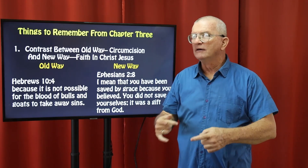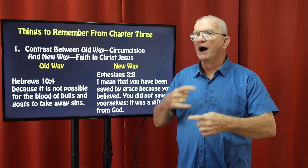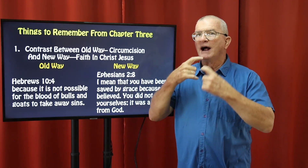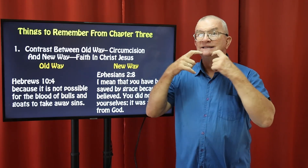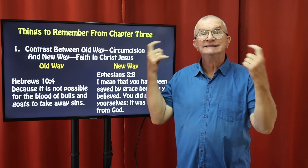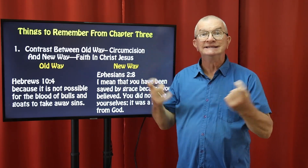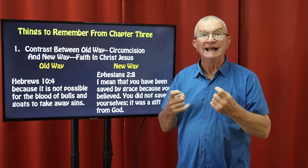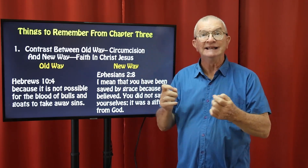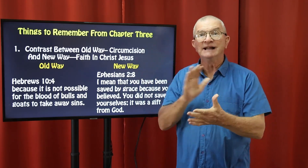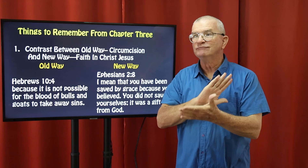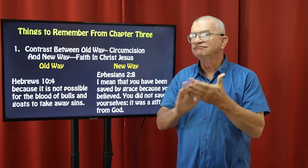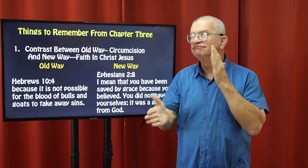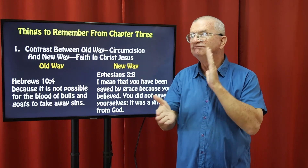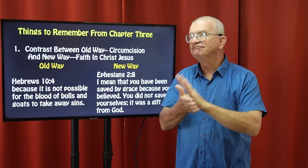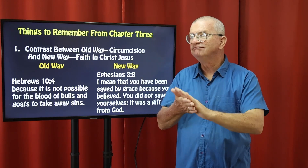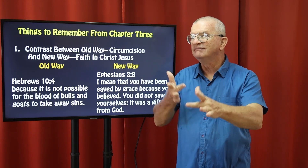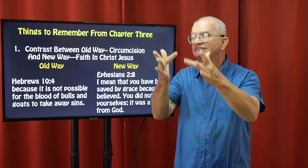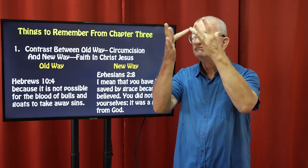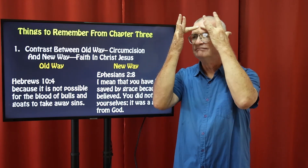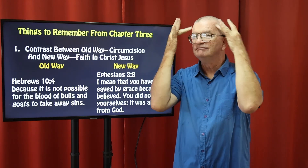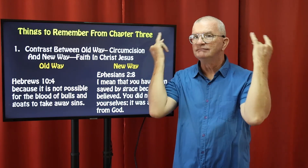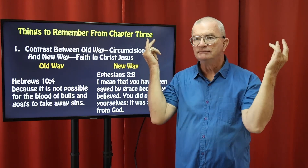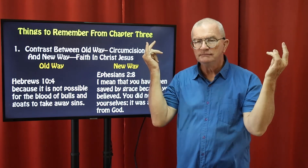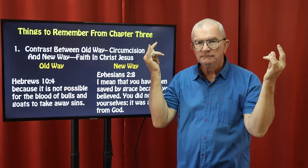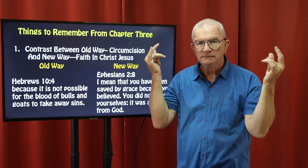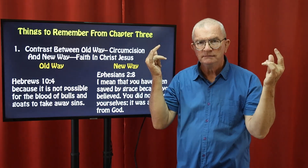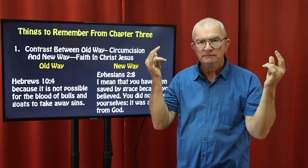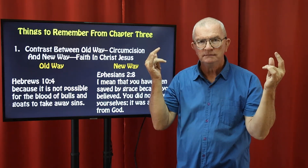Now our sin is forgiven and forgotten.